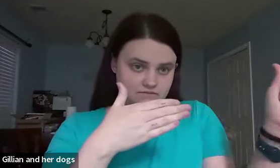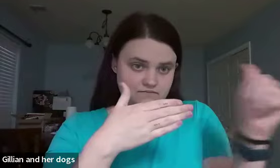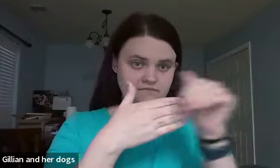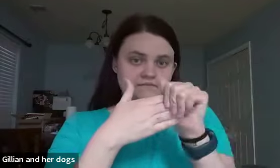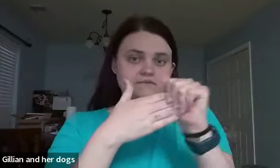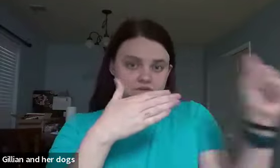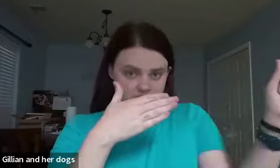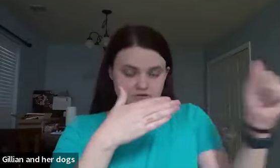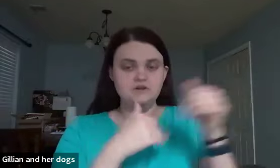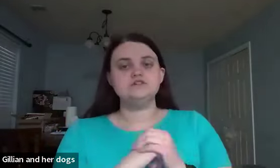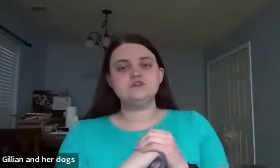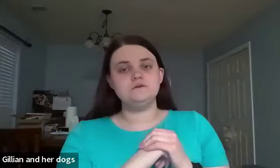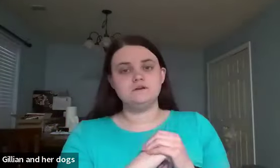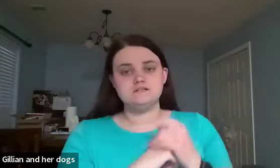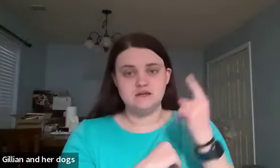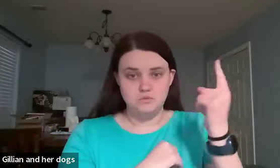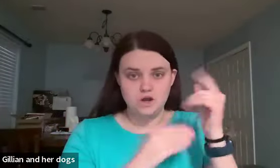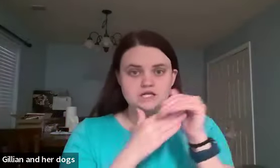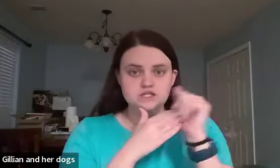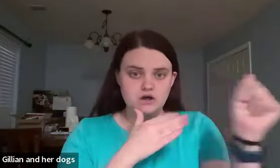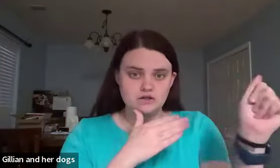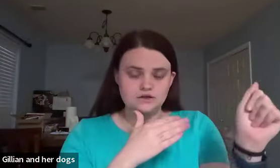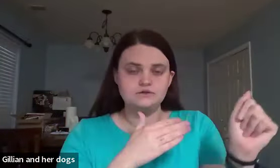dollar, dollar. So if you were going to say $1,